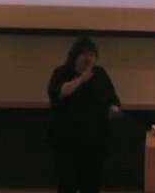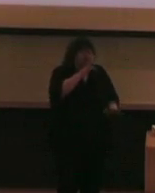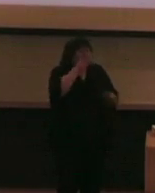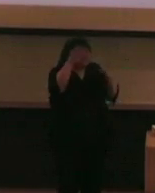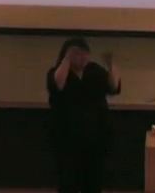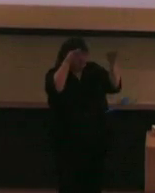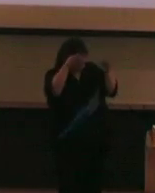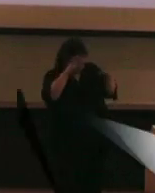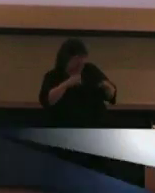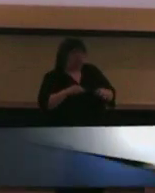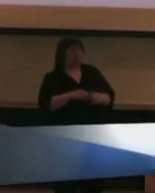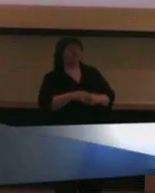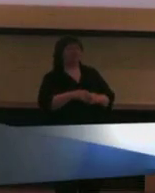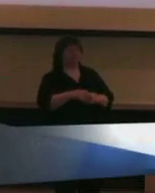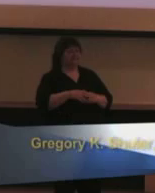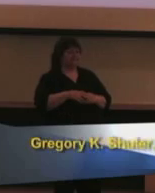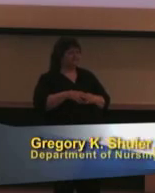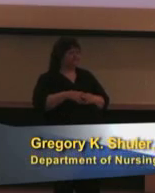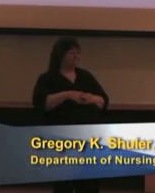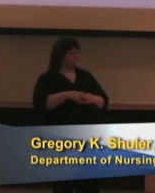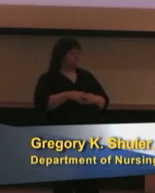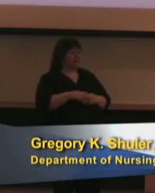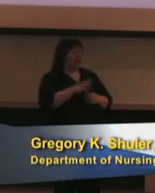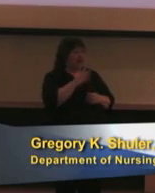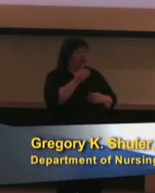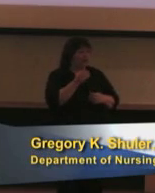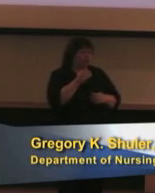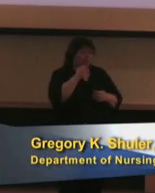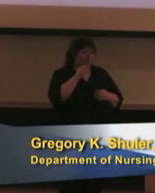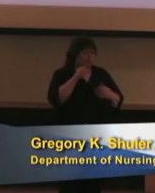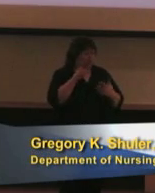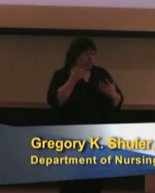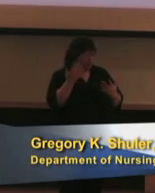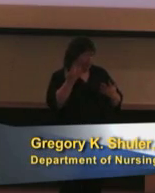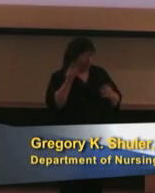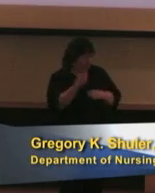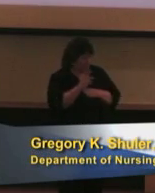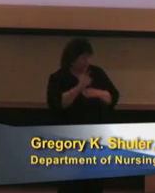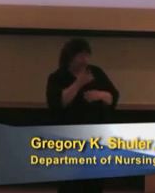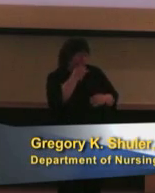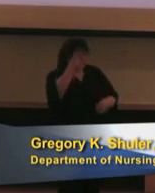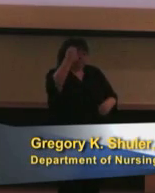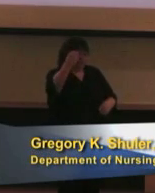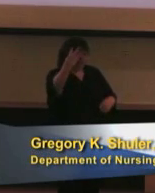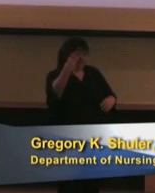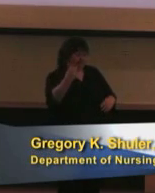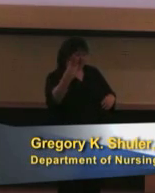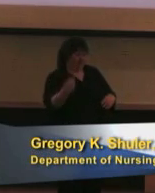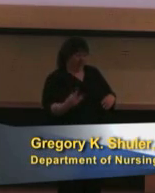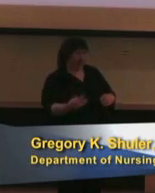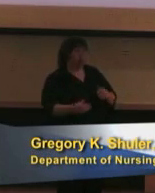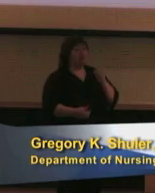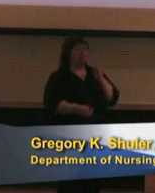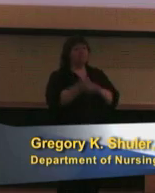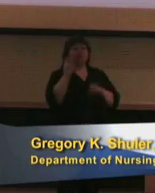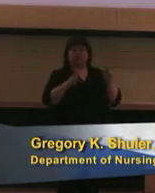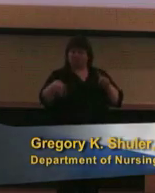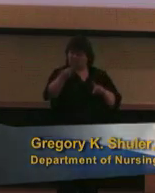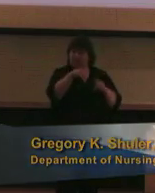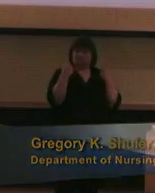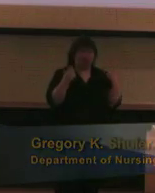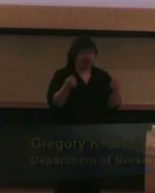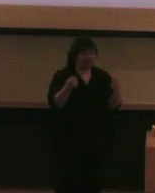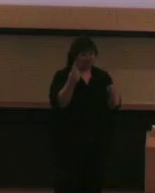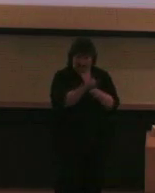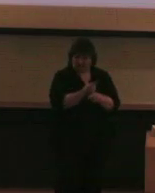try to break this down as quickly as I can and as simply as I can for you. So most people out there drive, I assume, I